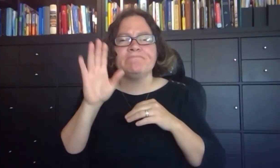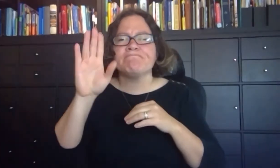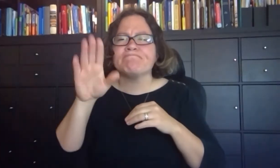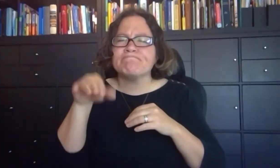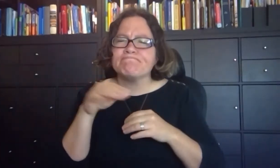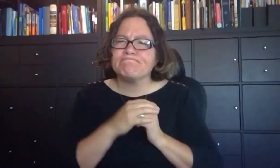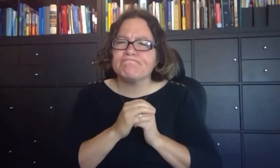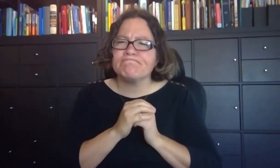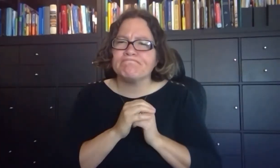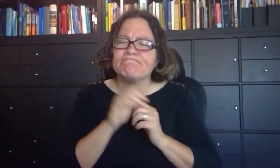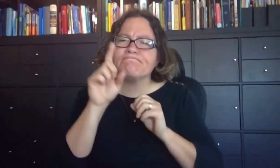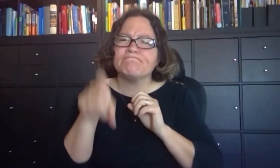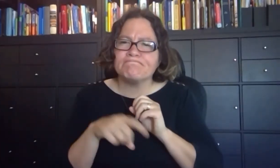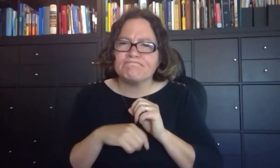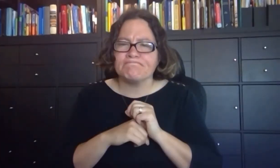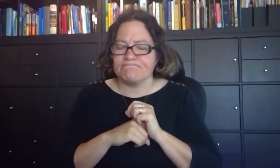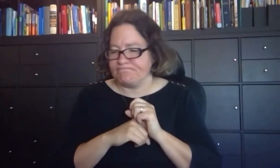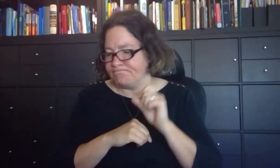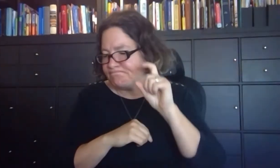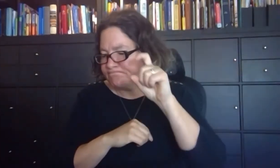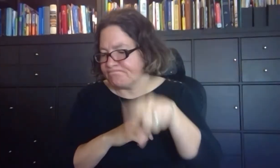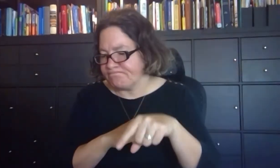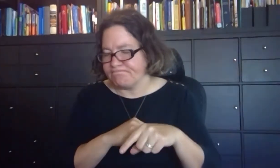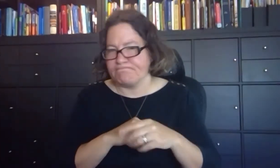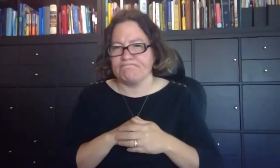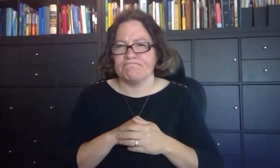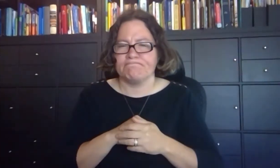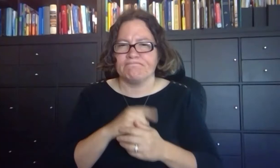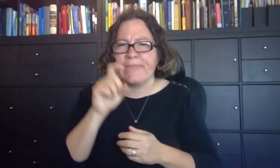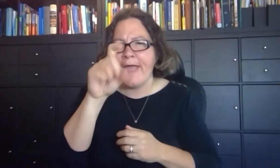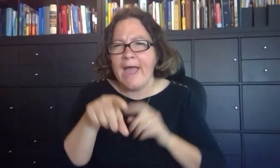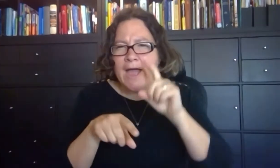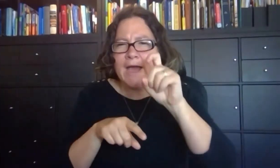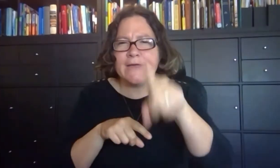maybe we can ask questions, take a deep breath,